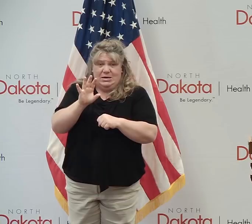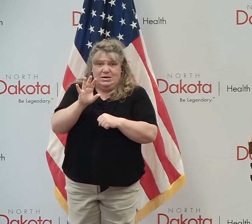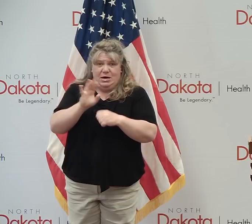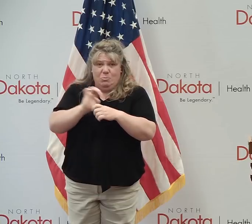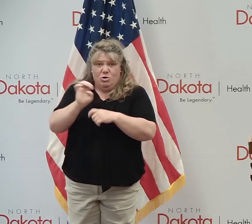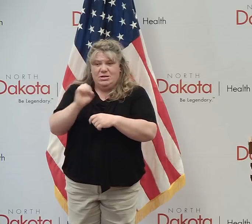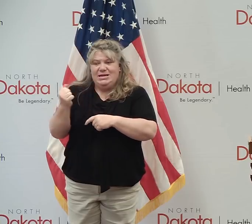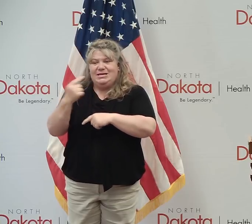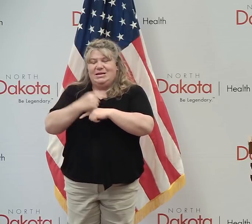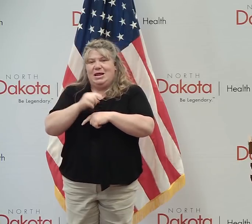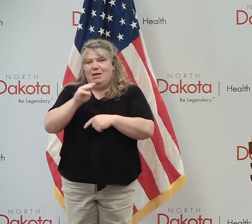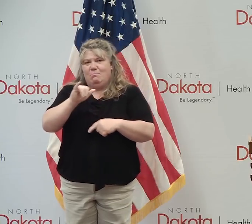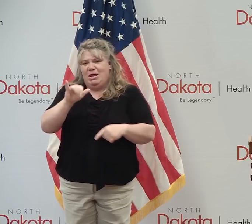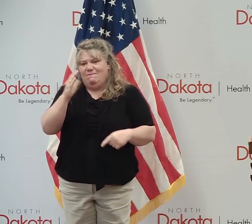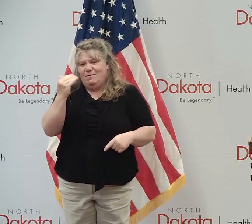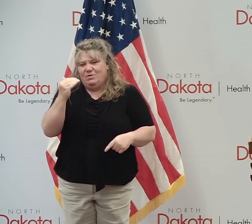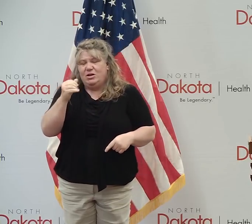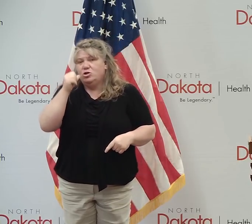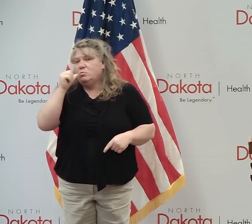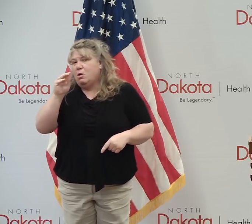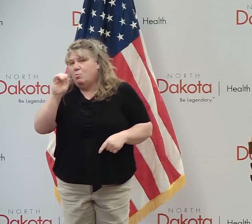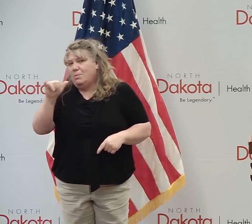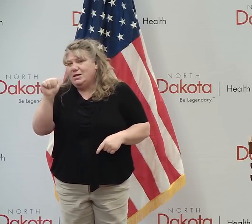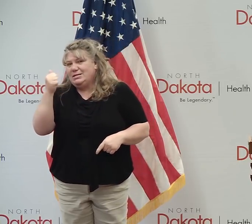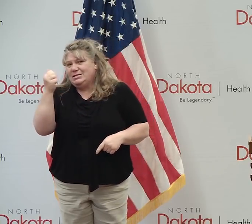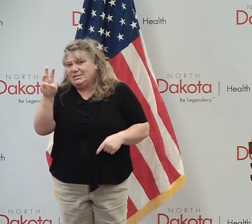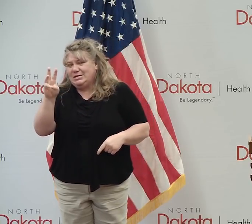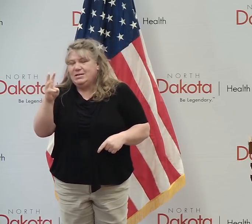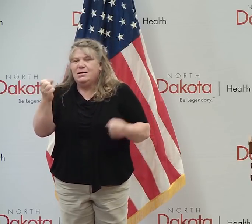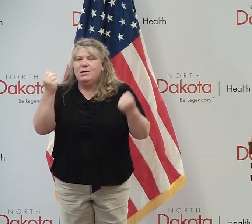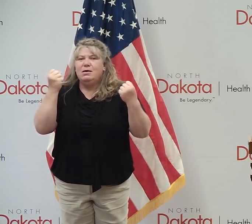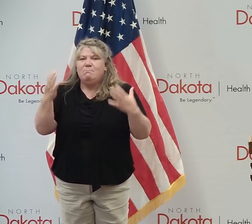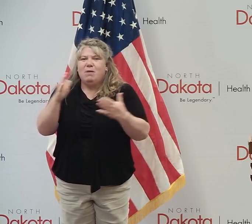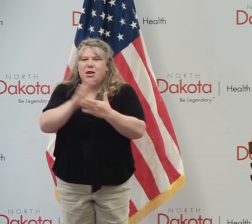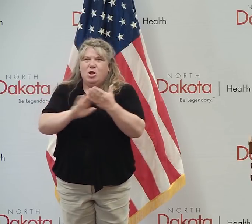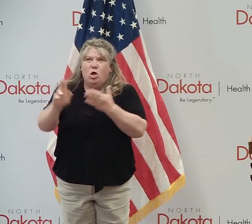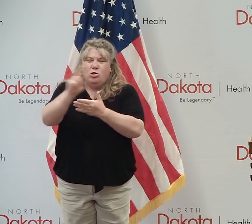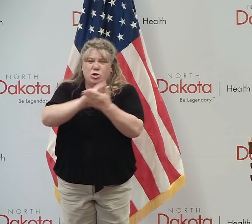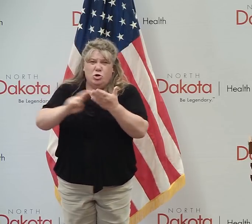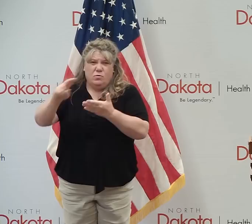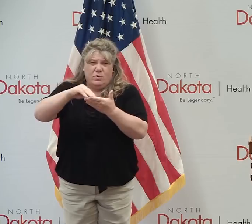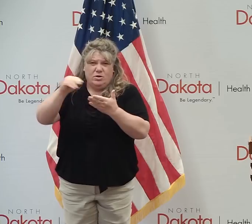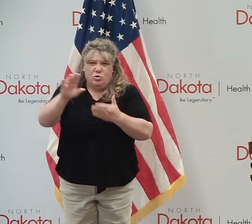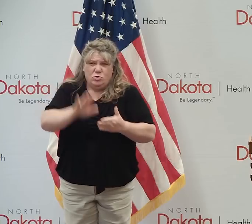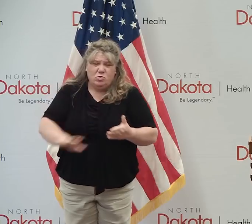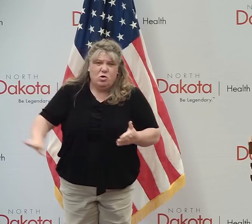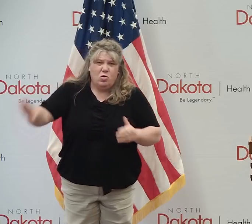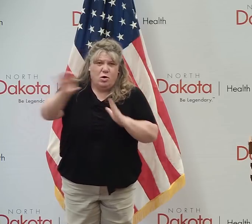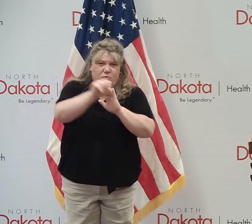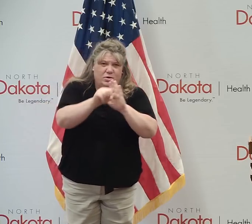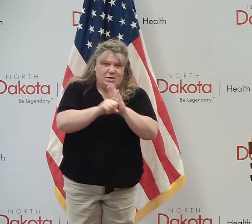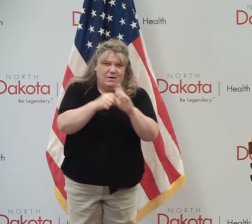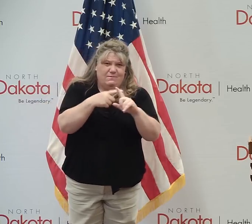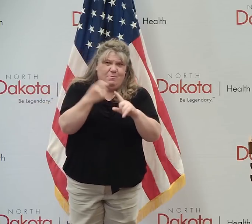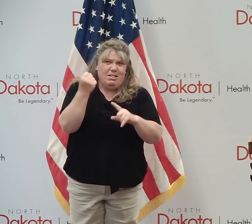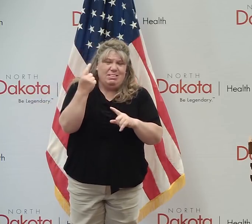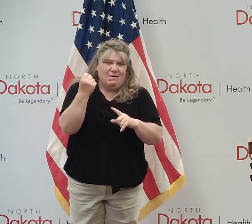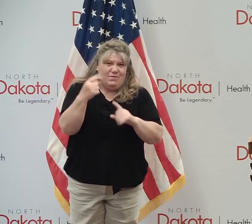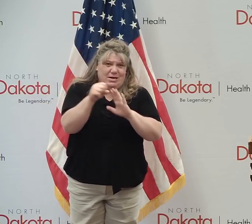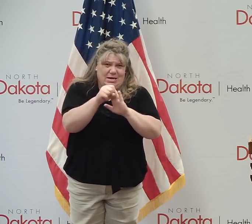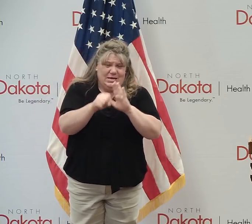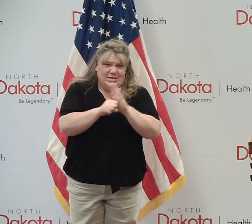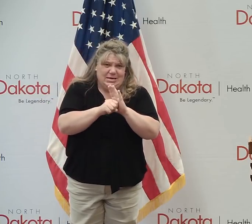15th, and tomorrow, May 16th, many of our higher education students across the state from our 11 fantastic